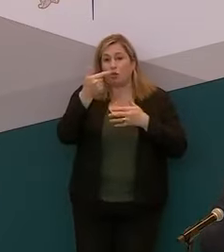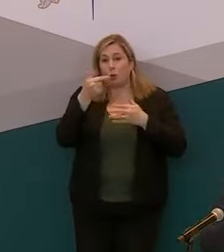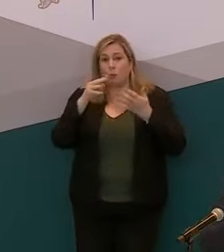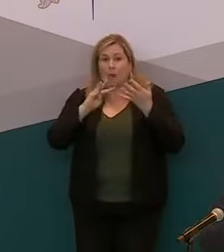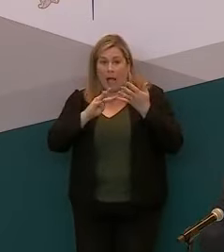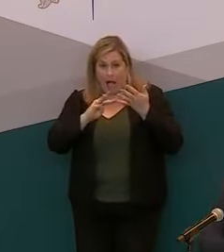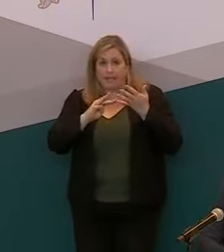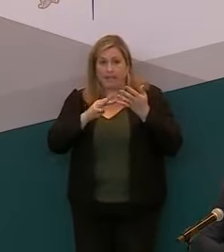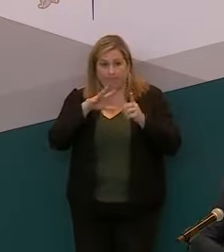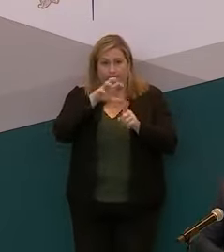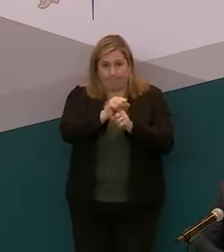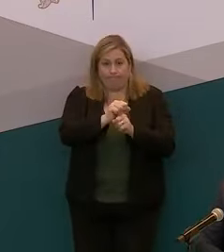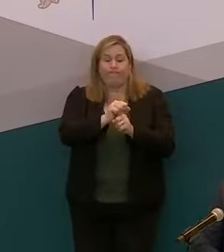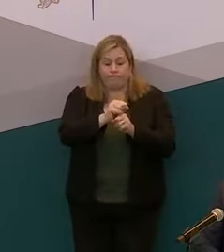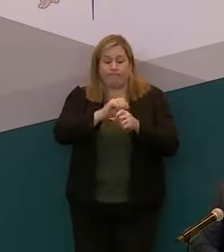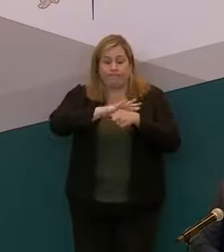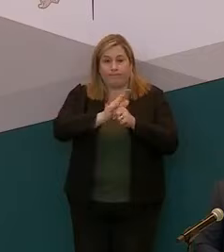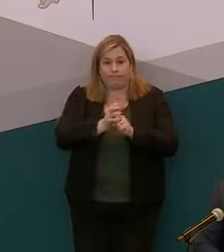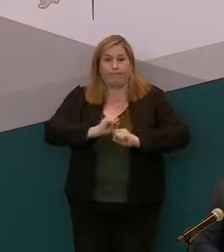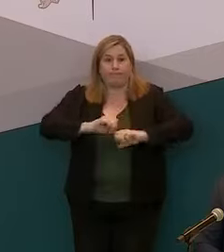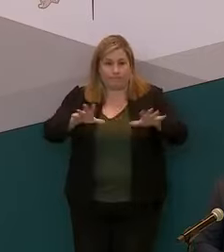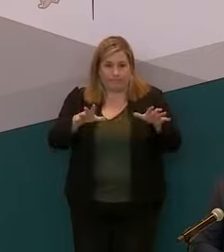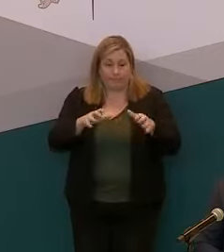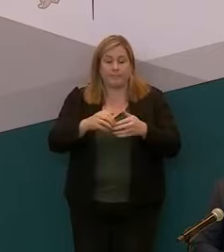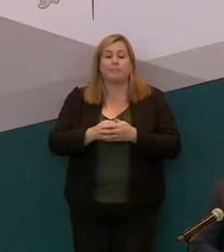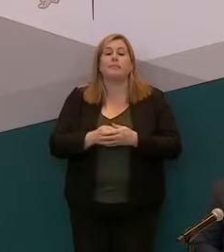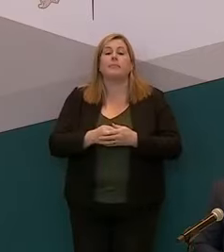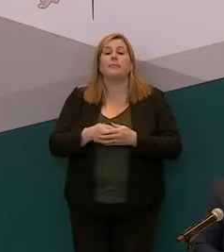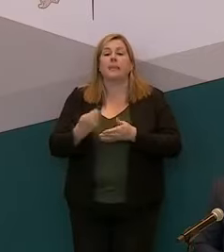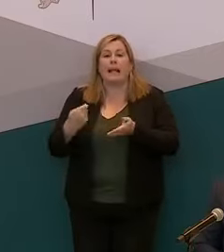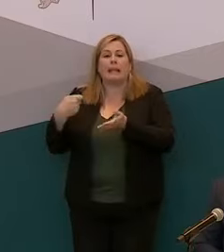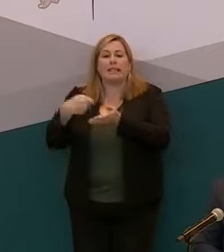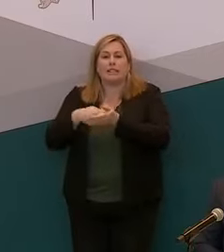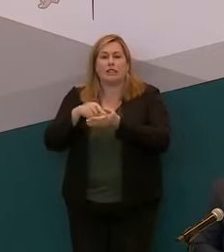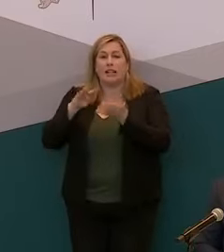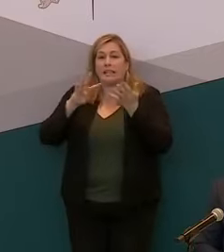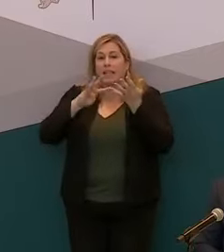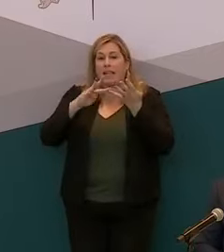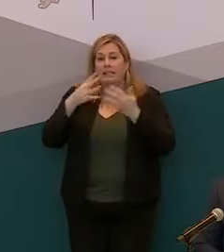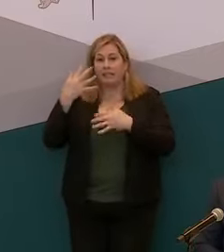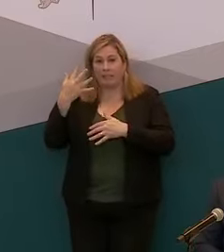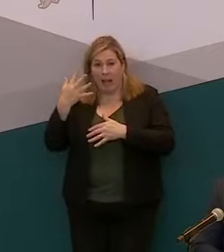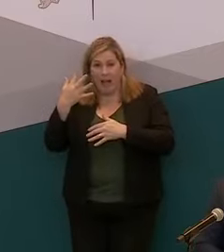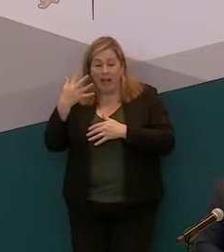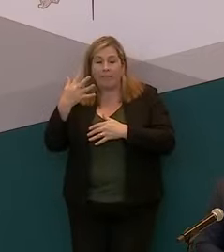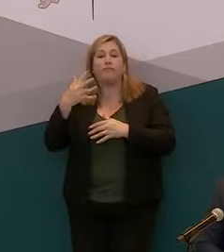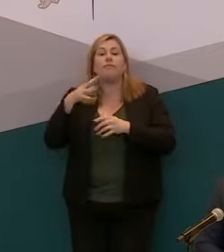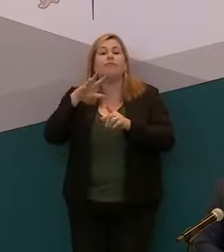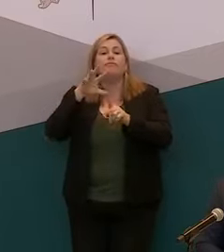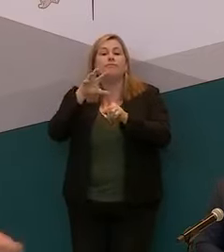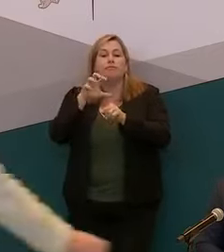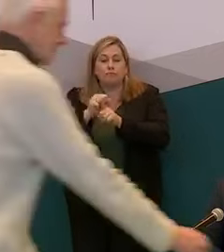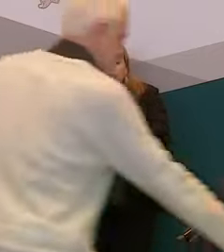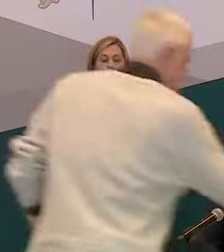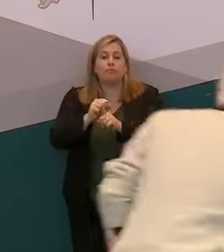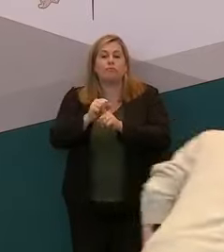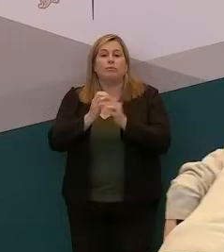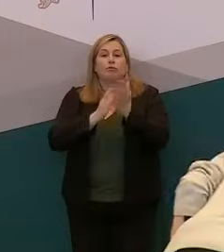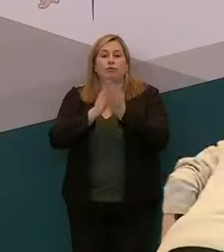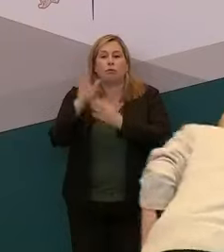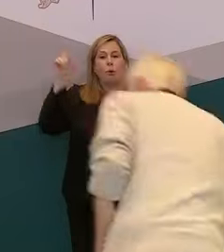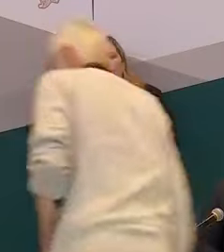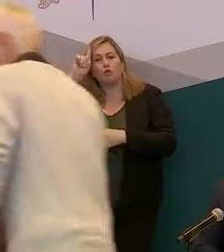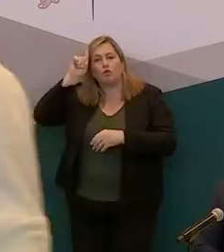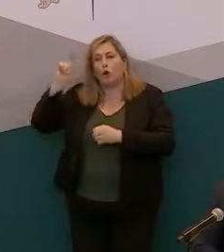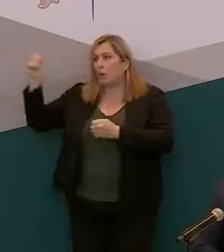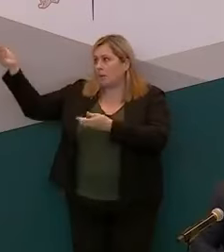629 cases of COVID-19, and there have been an additional 95 notified cases diagnosed through the German contract